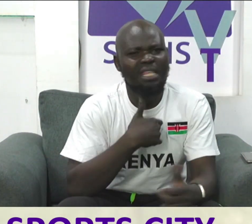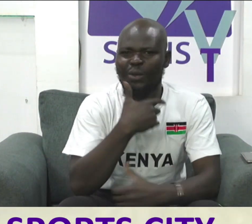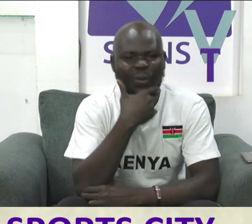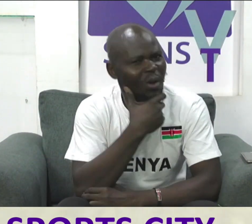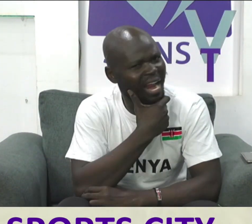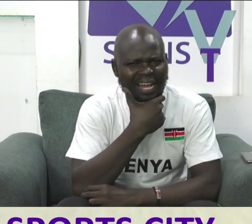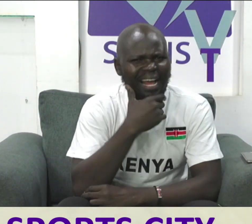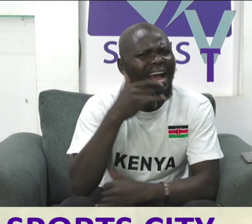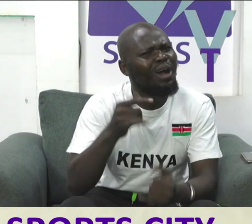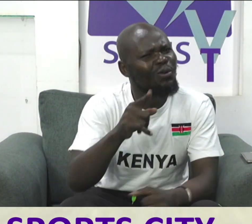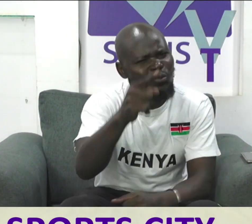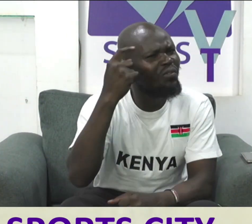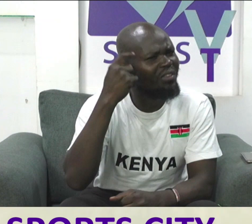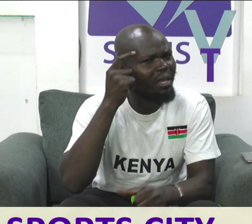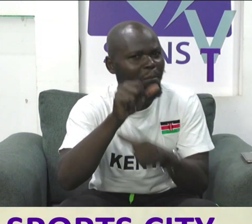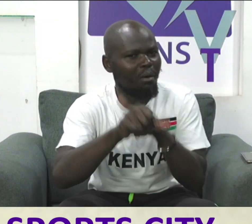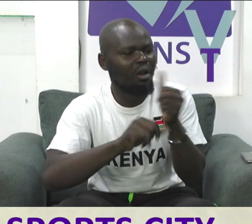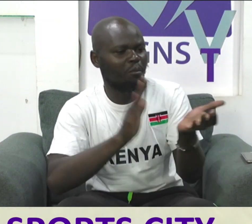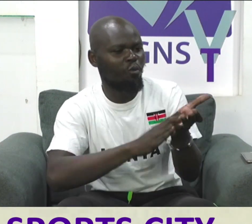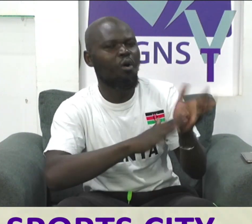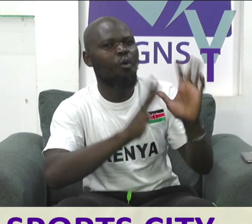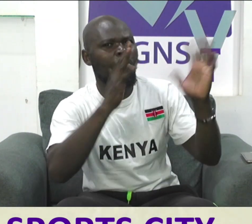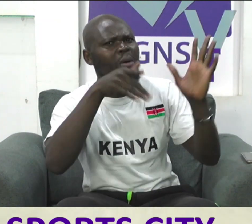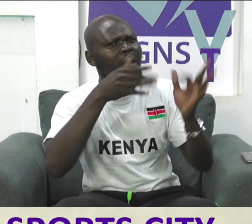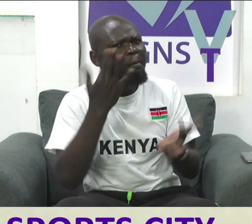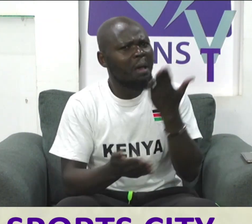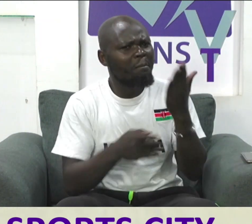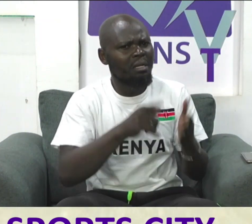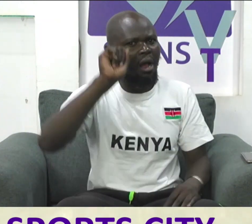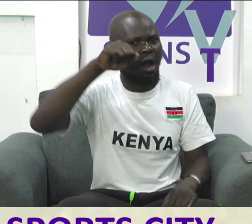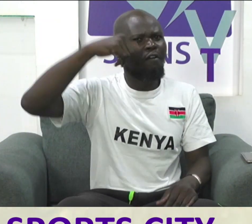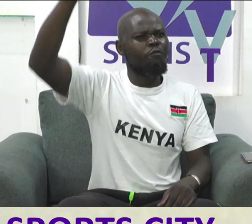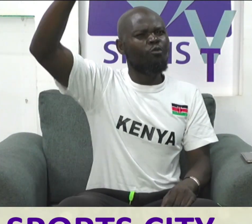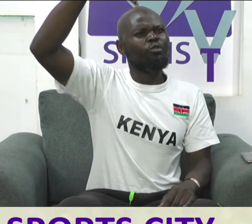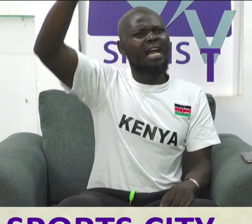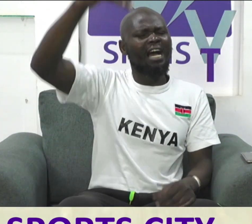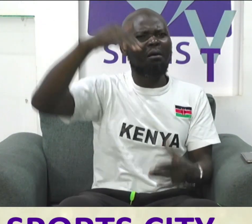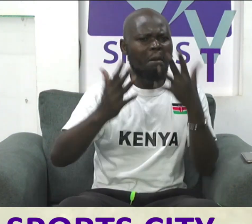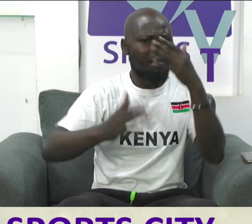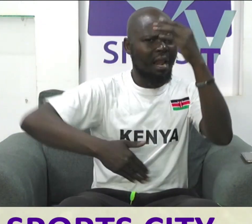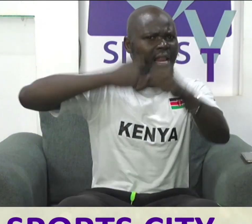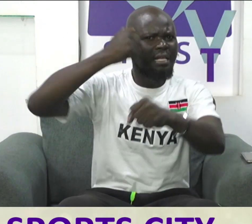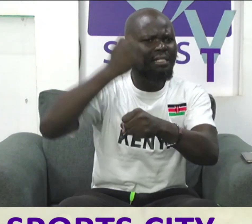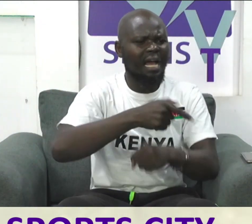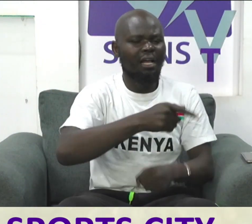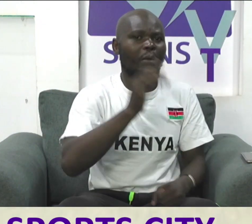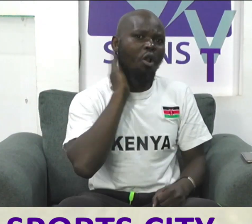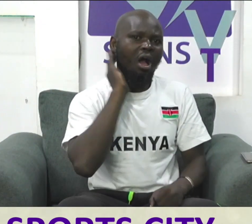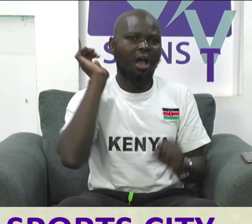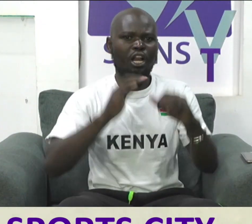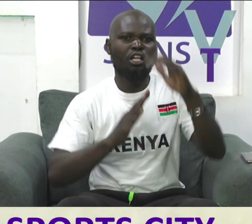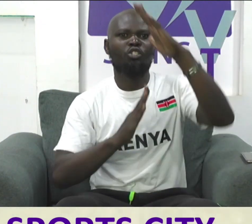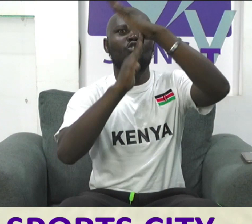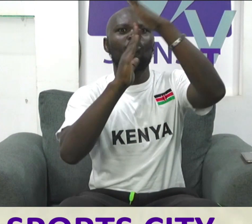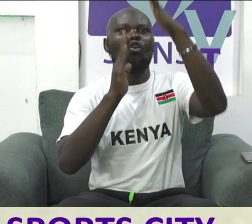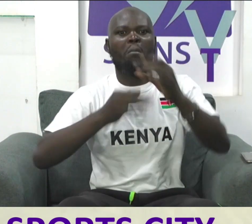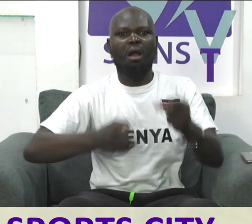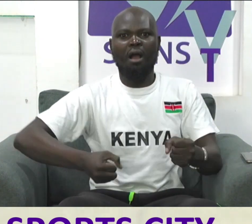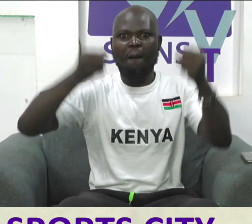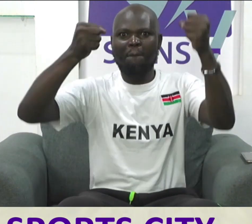their coordination, I really admire their coordination. I just appreciate them, and I congratulate them that in